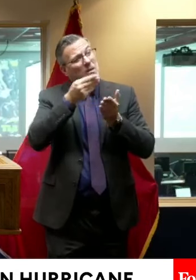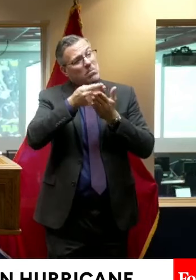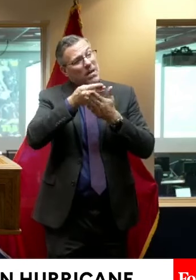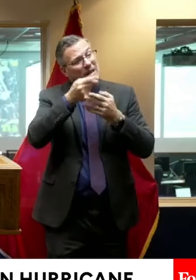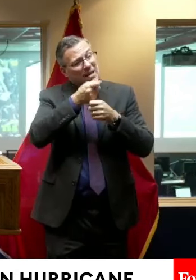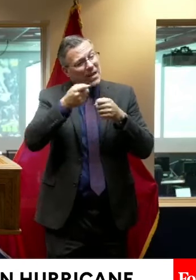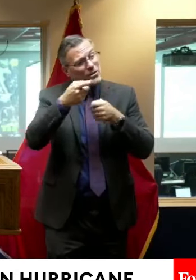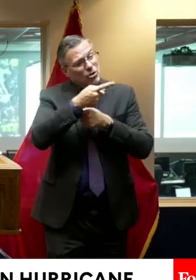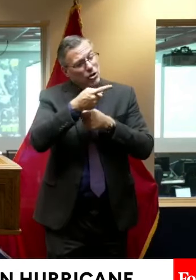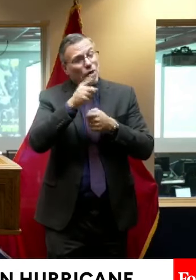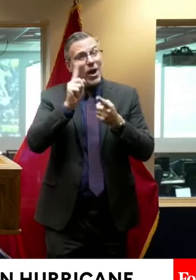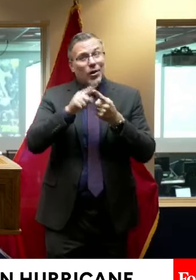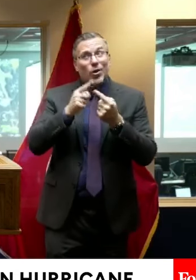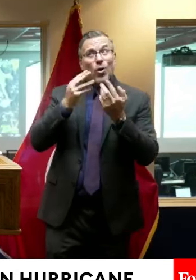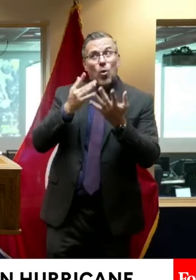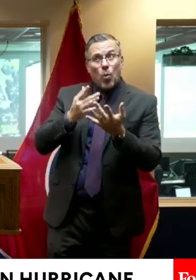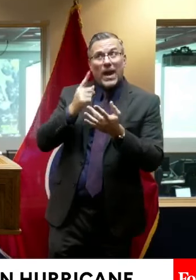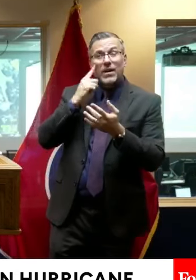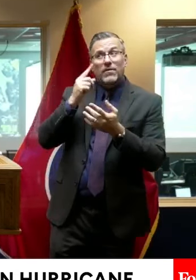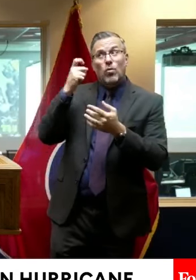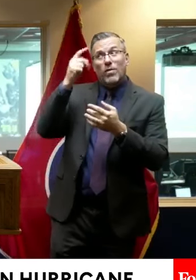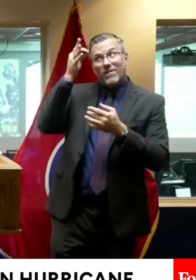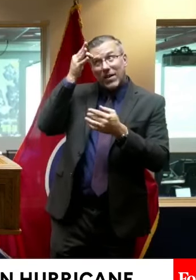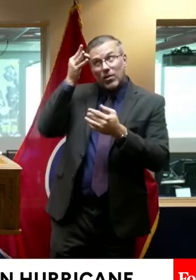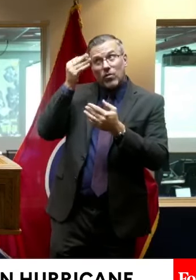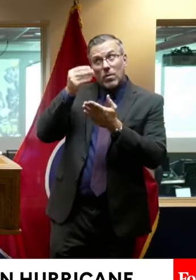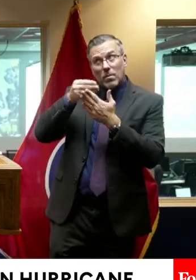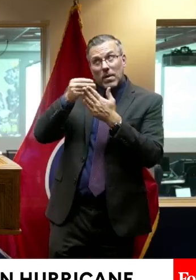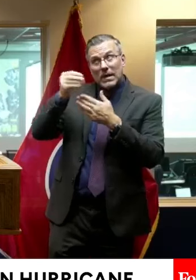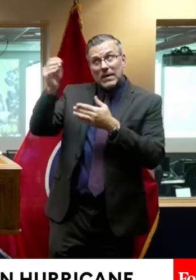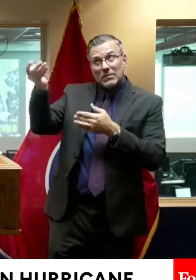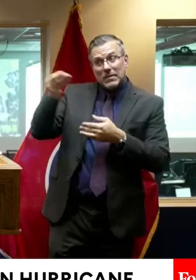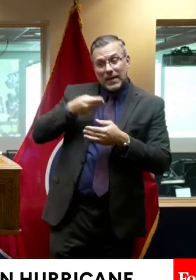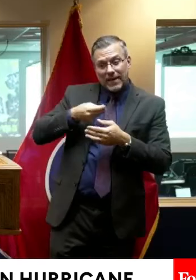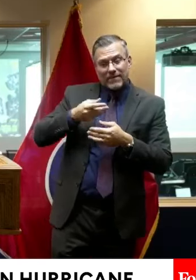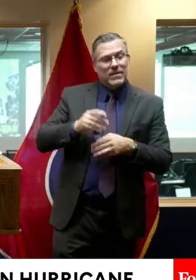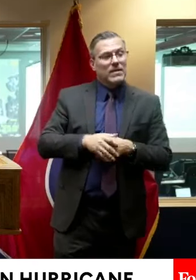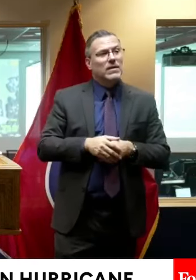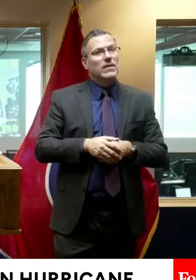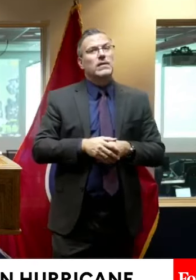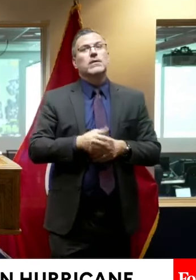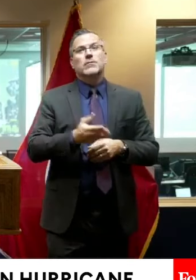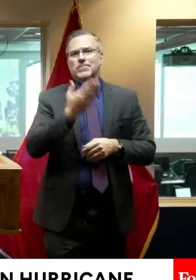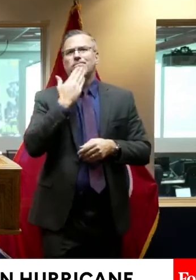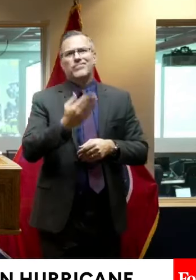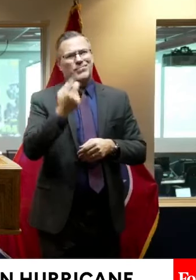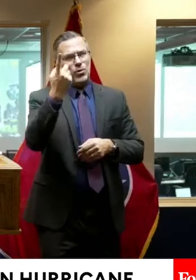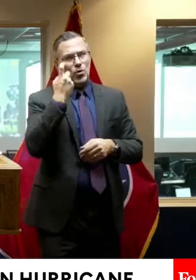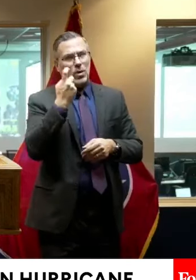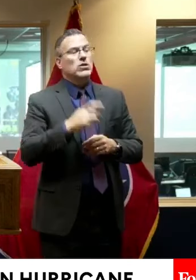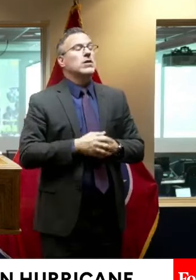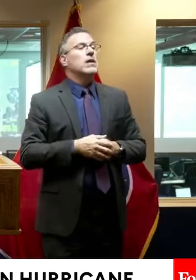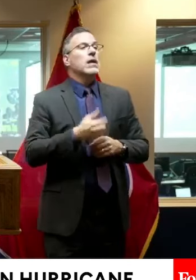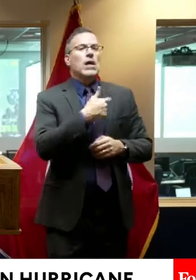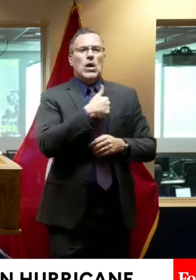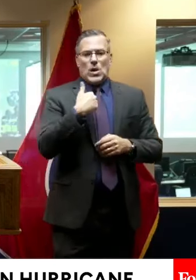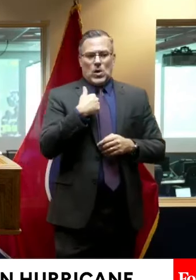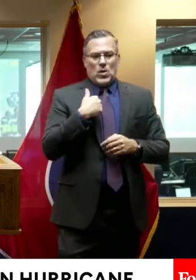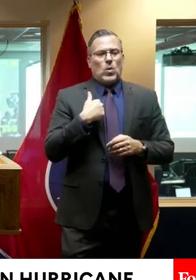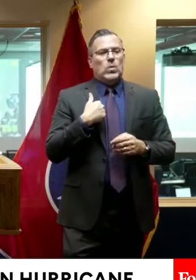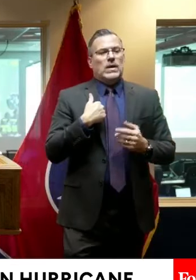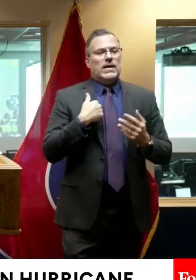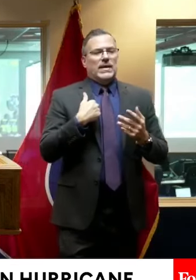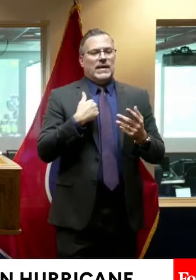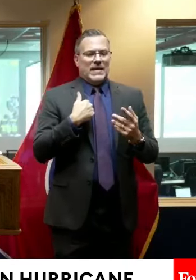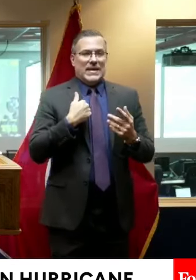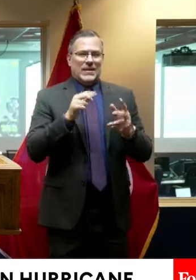those reimbursements and pay the loans back? How are you balancing different priorities there? That's a really good question. One of the things we've asked ourselves is what we know,